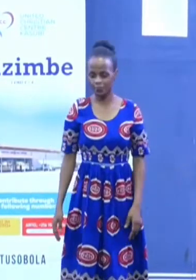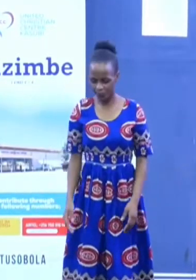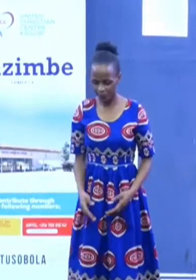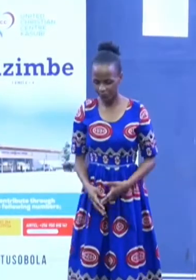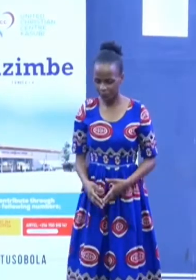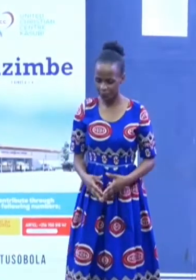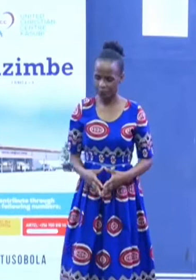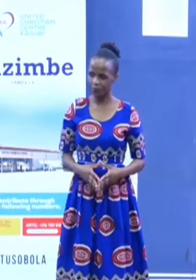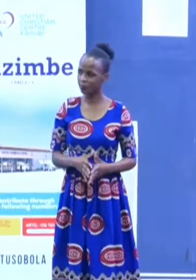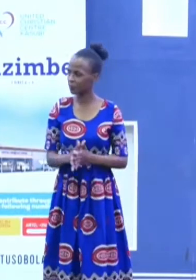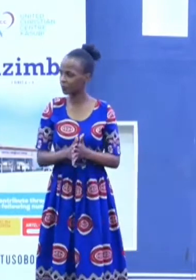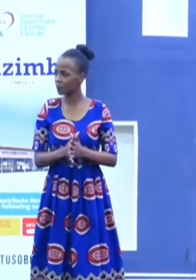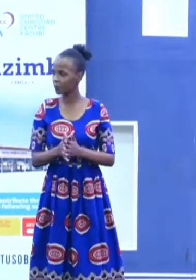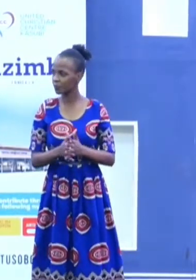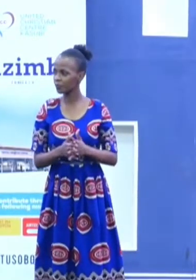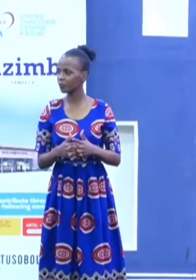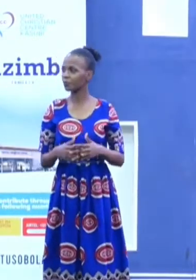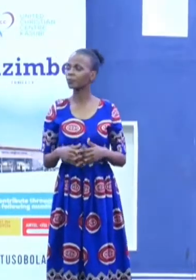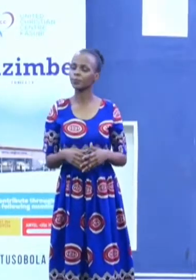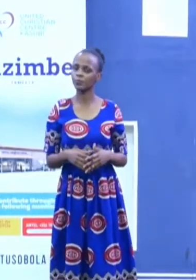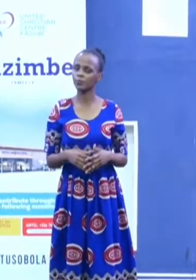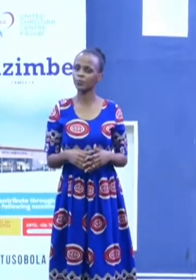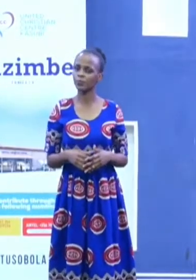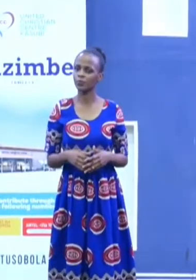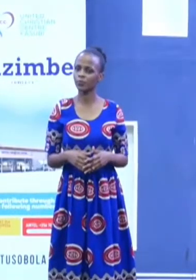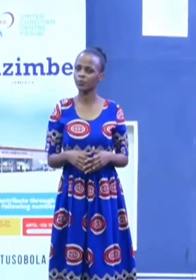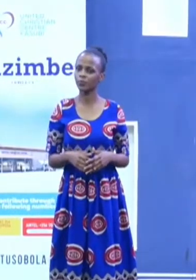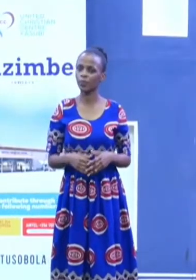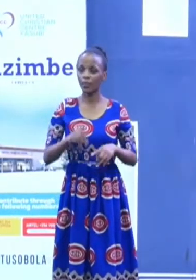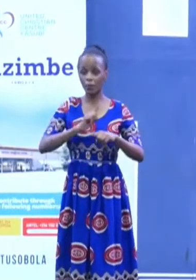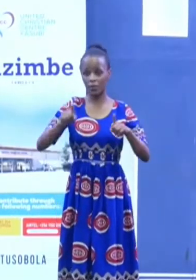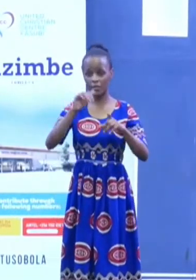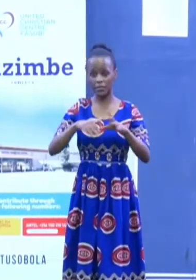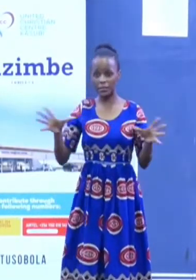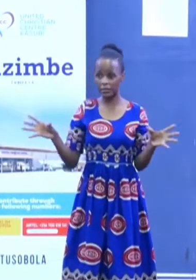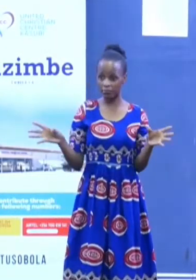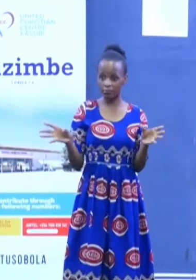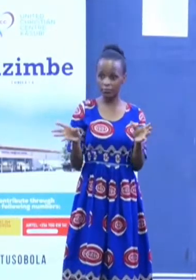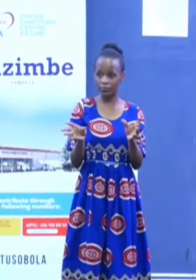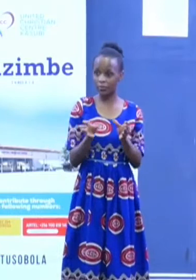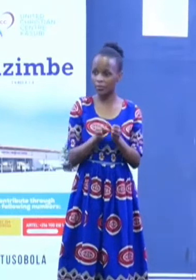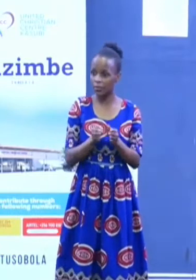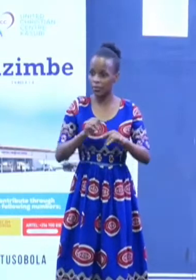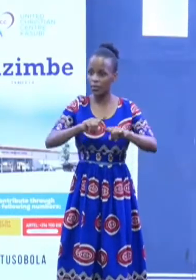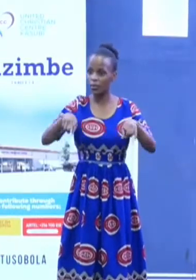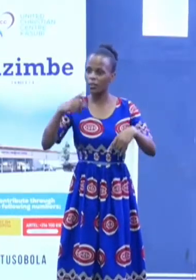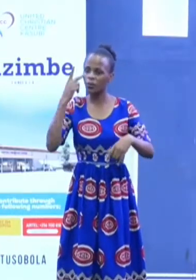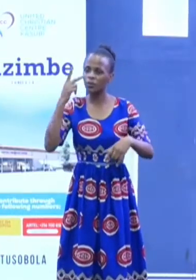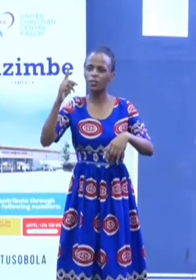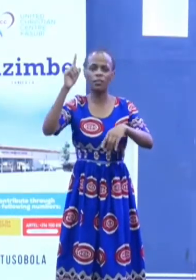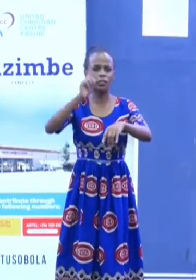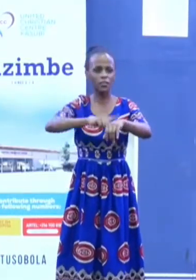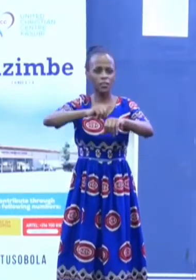so nice to read, but we see the exchange that was there. But in brief, we see